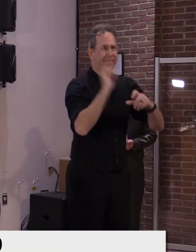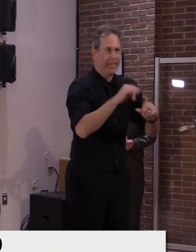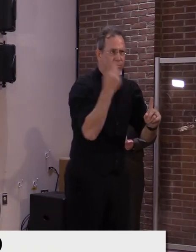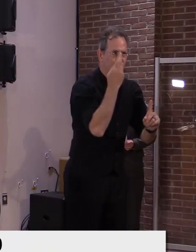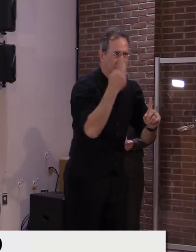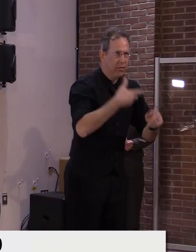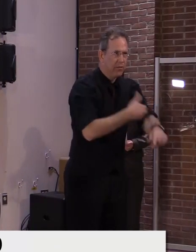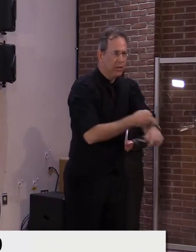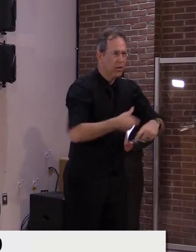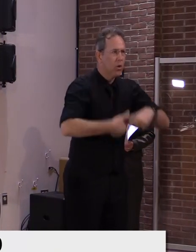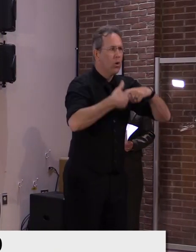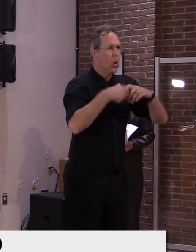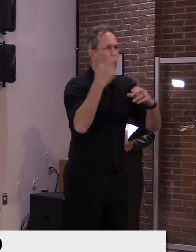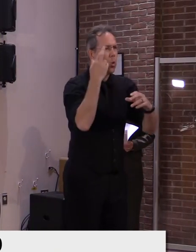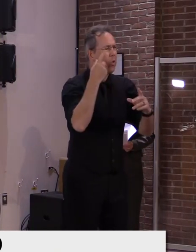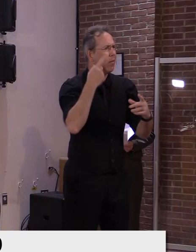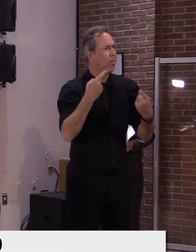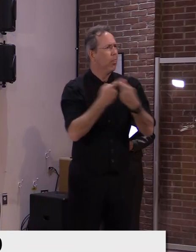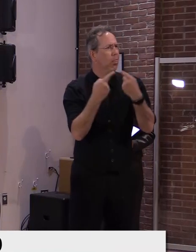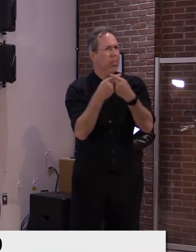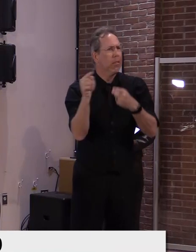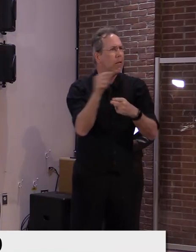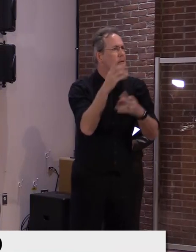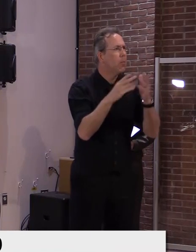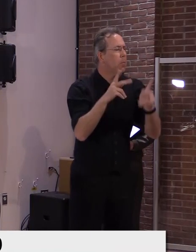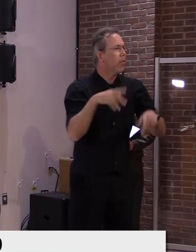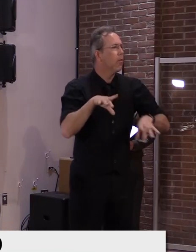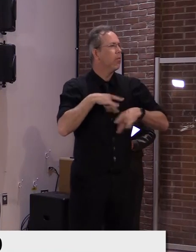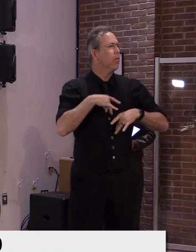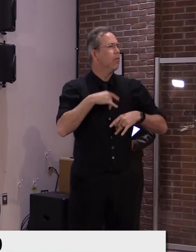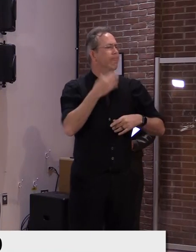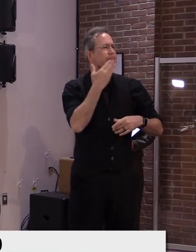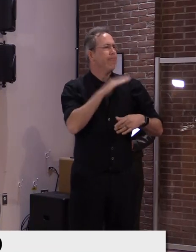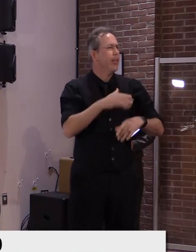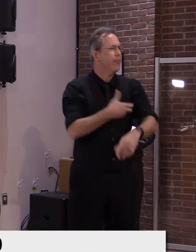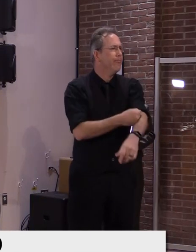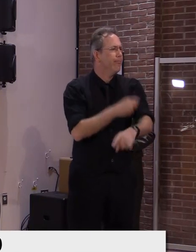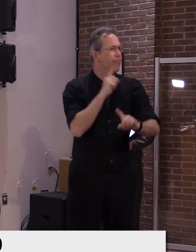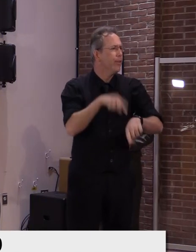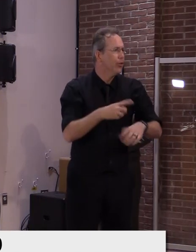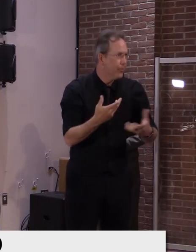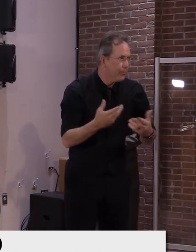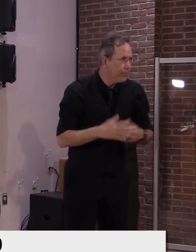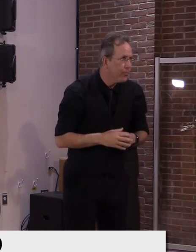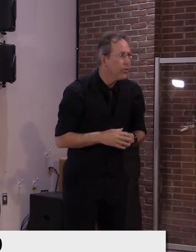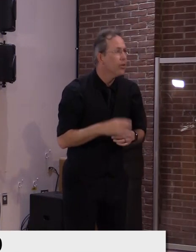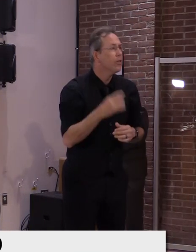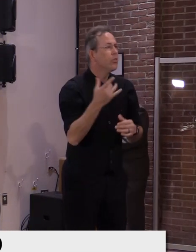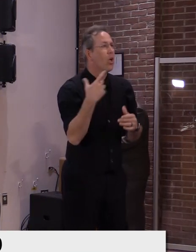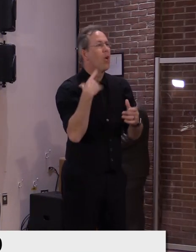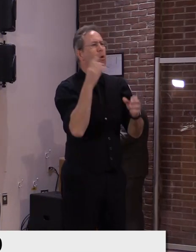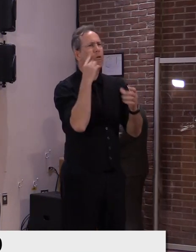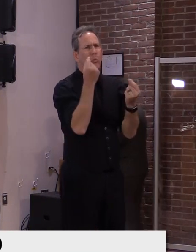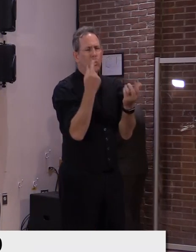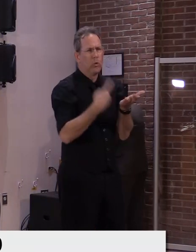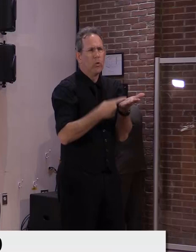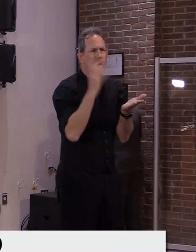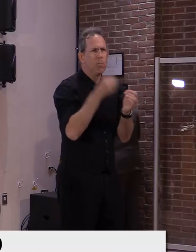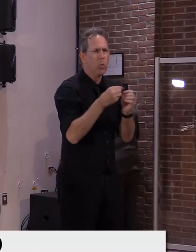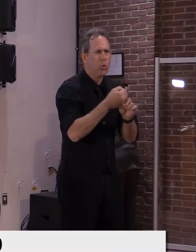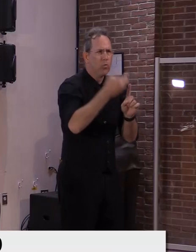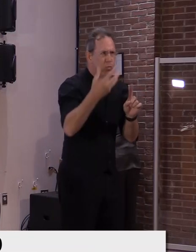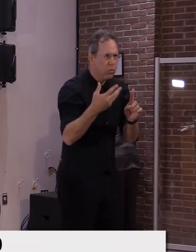of caution. The FDA and CDC will be further convening tomorrow to discuss so they can